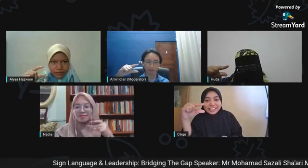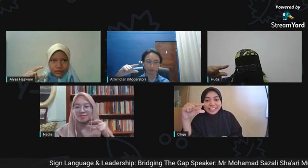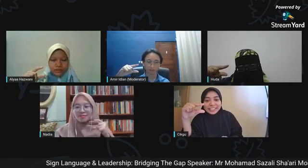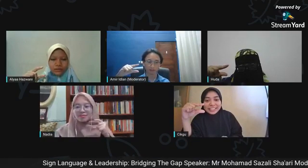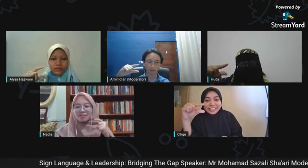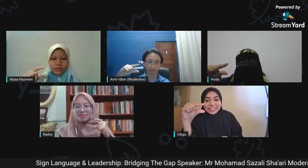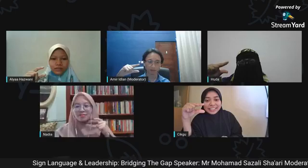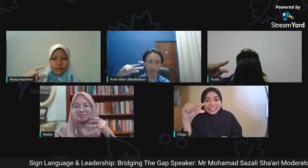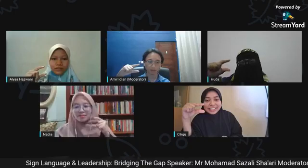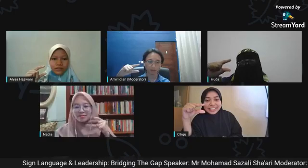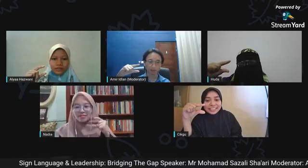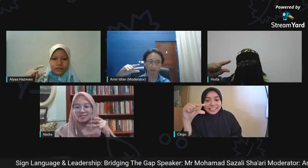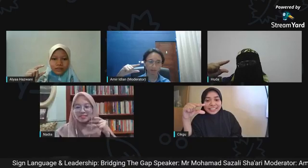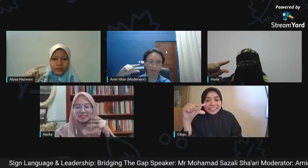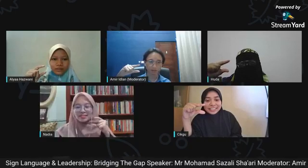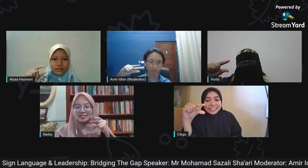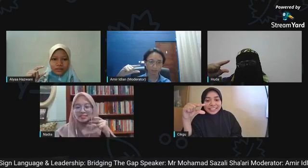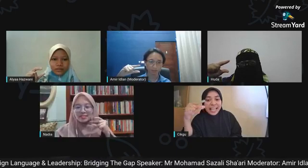G